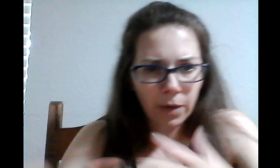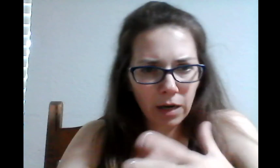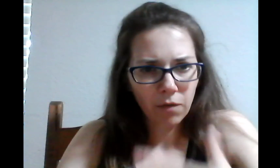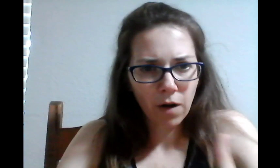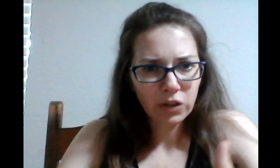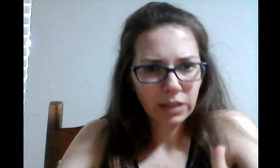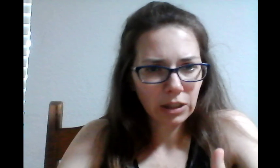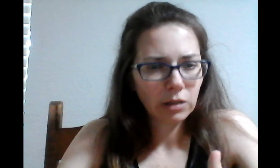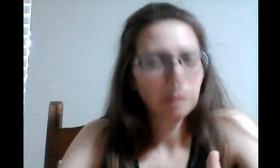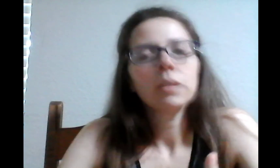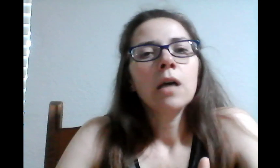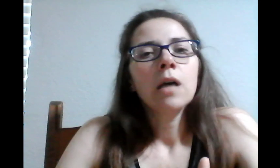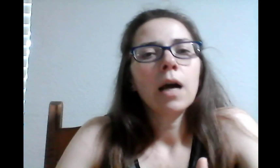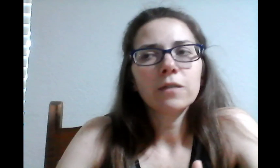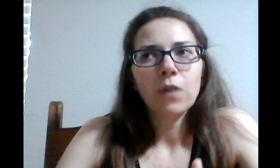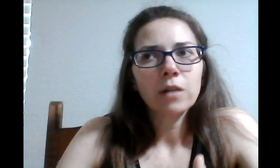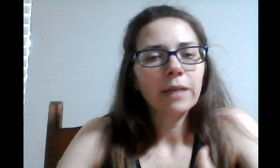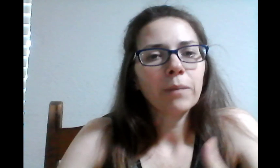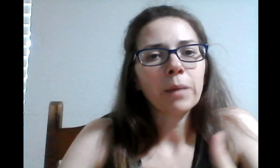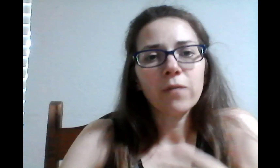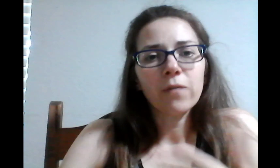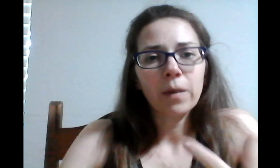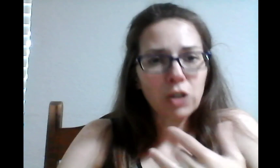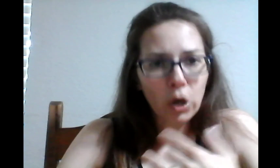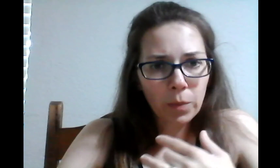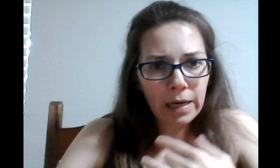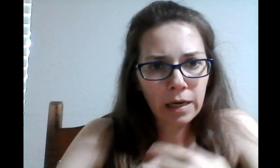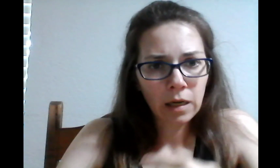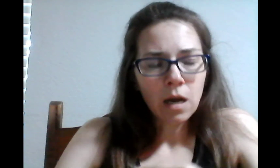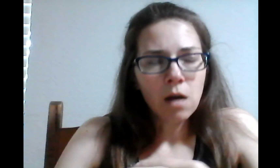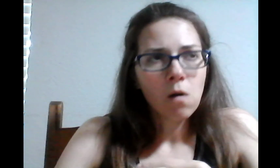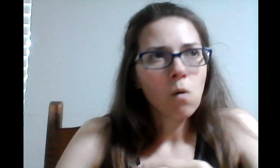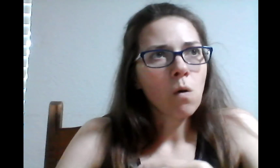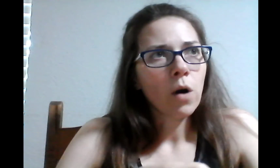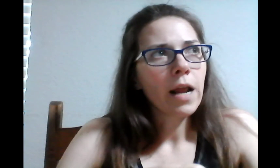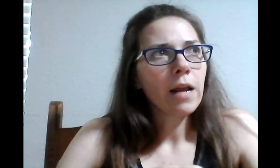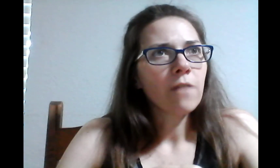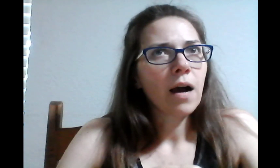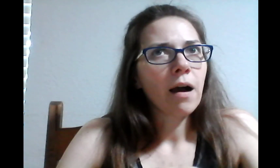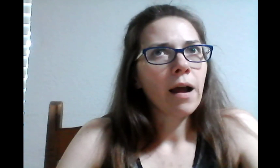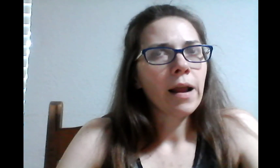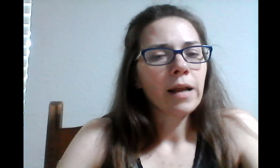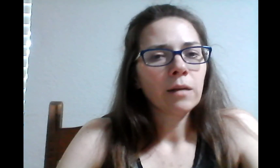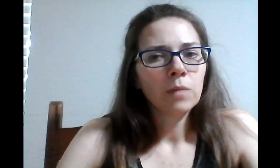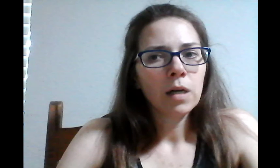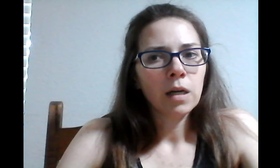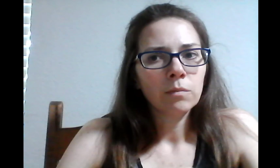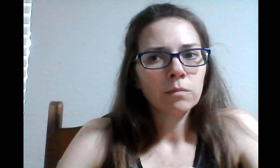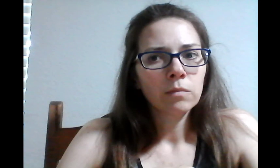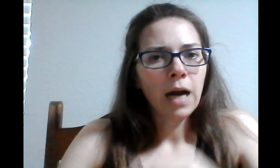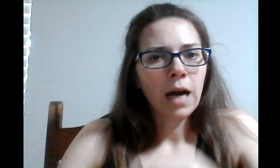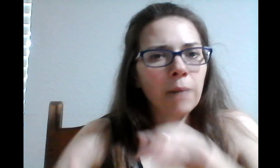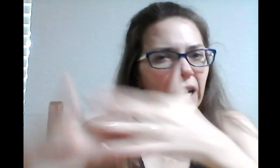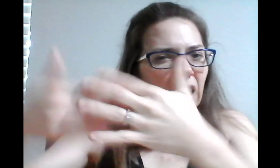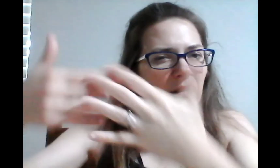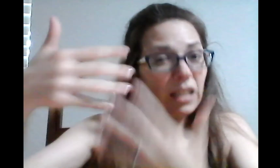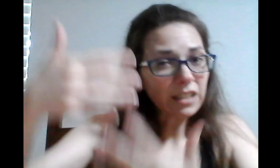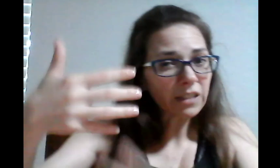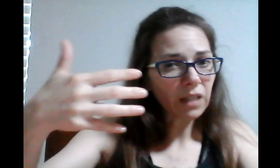of conversation, as far as like maybe if I'm interpreting or if I am kind of making a list of things,